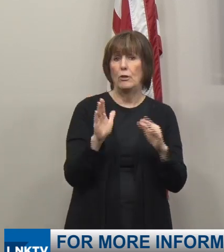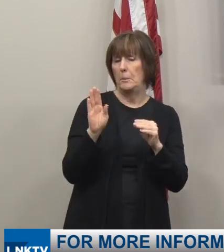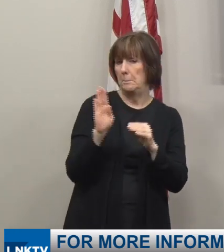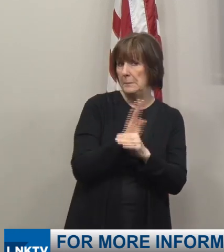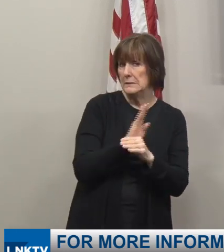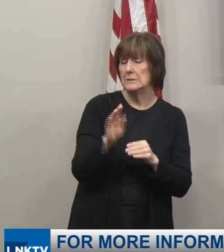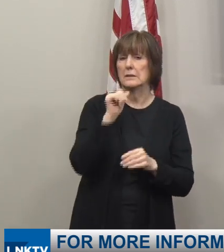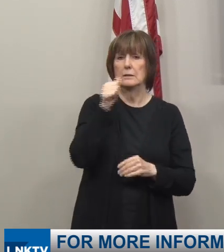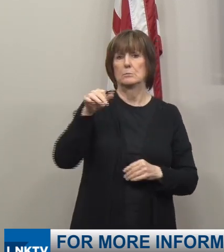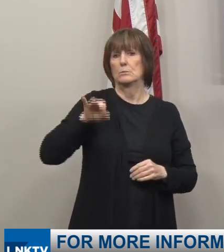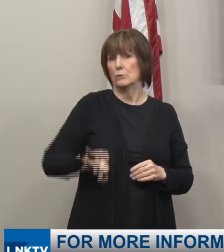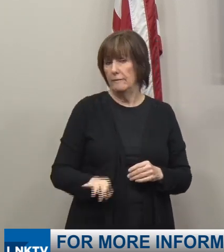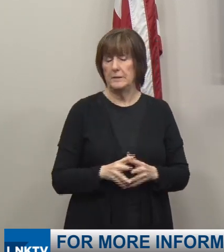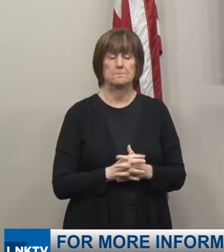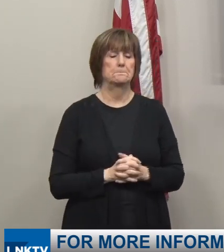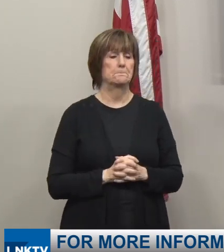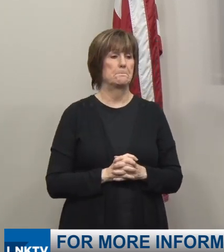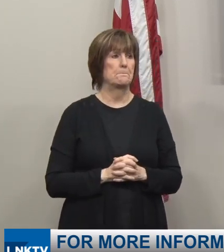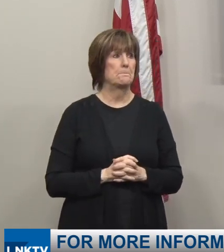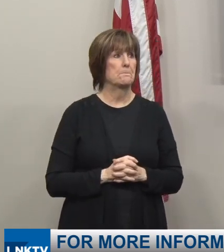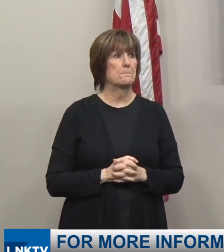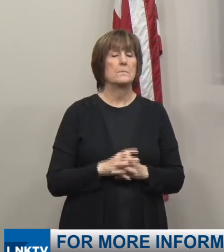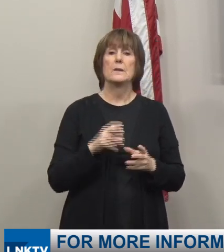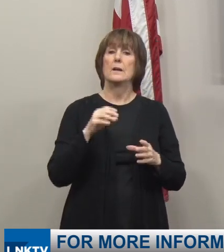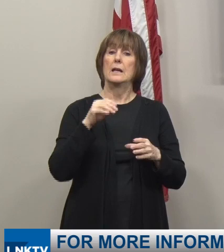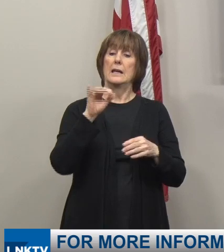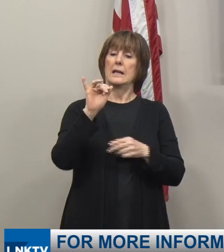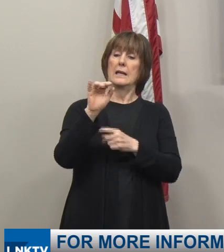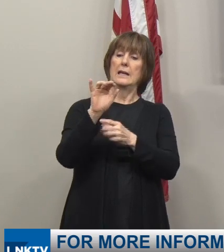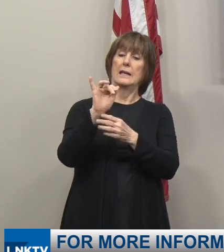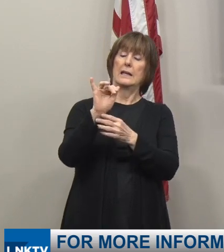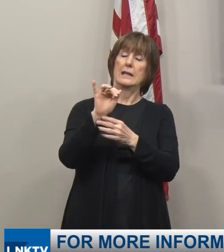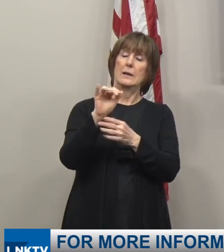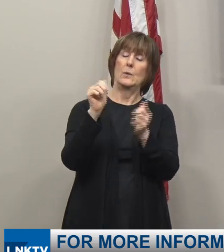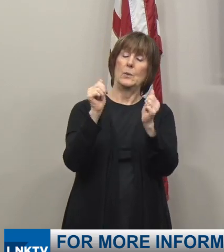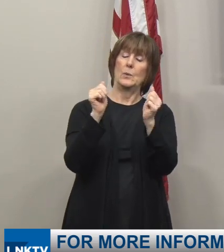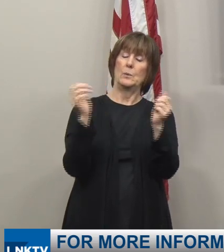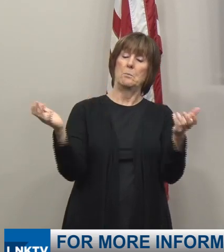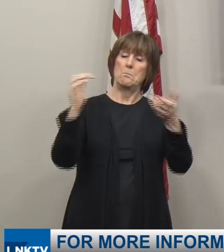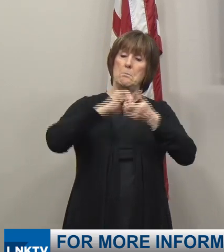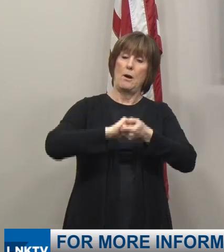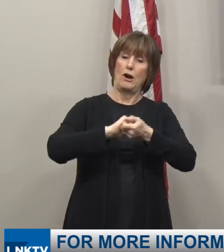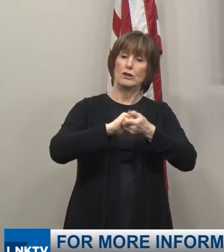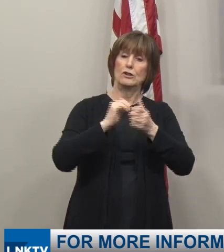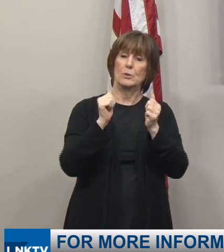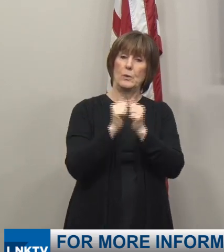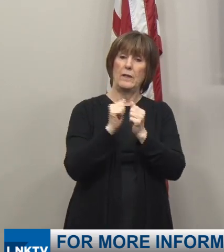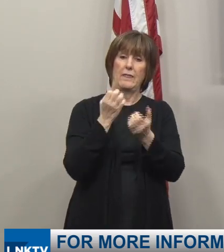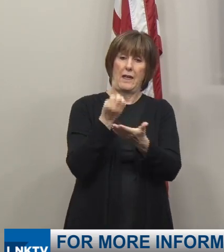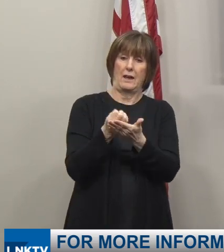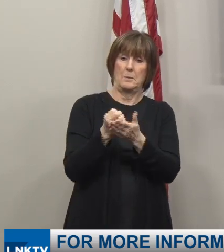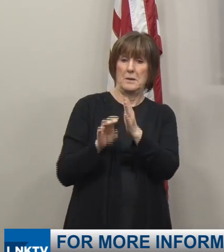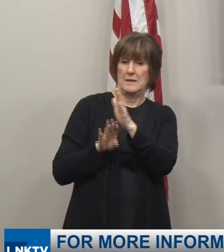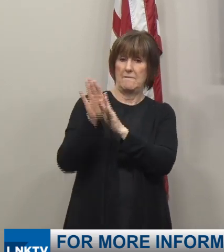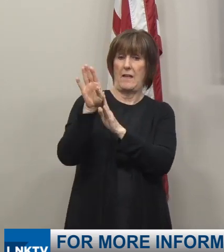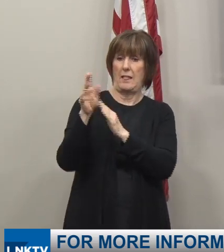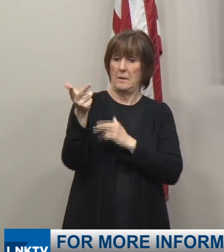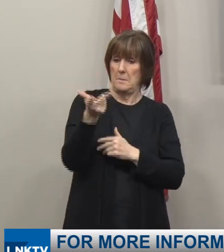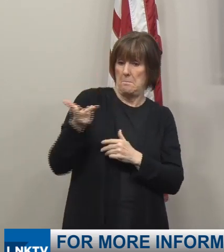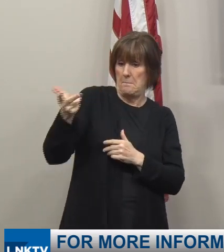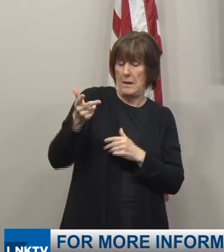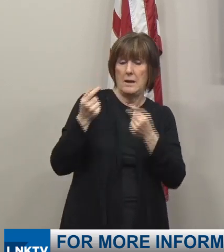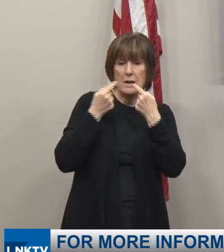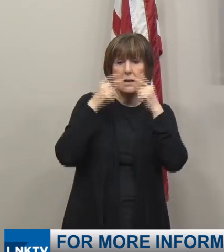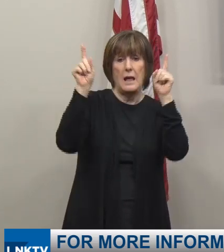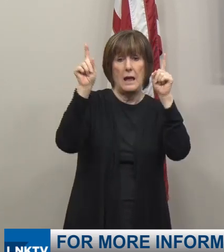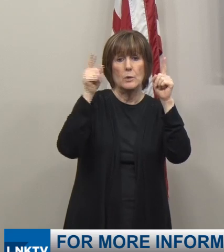and nonprofits in our community. InMotion, in partnership with Generator and the Lincoln Partnership for Economic Development, announced